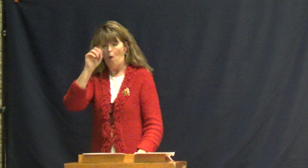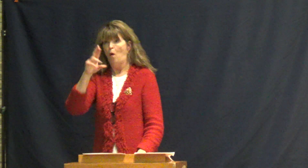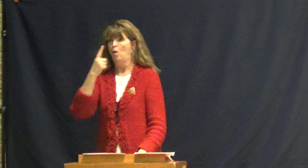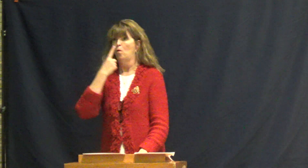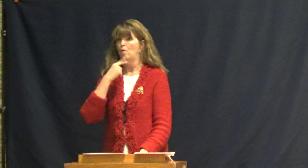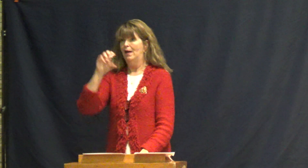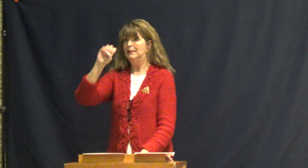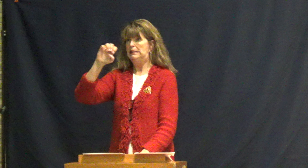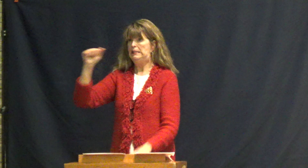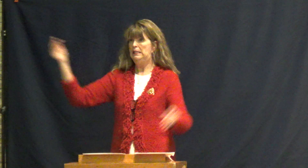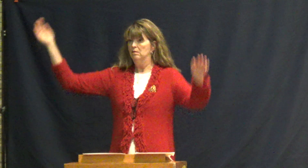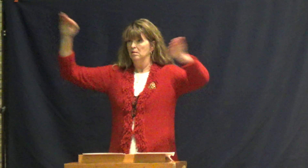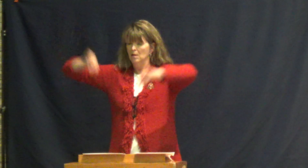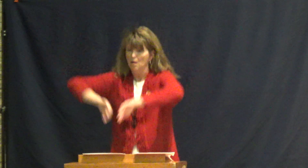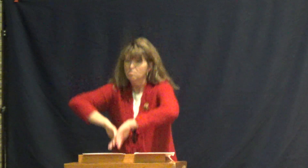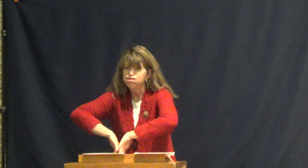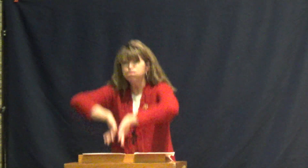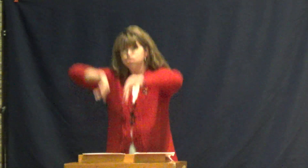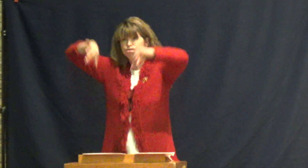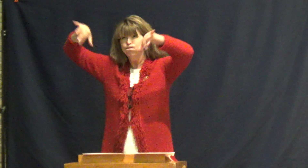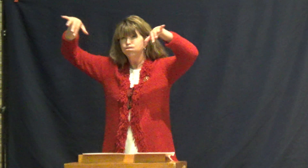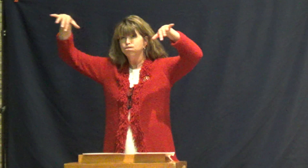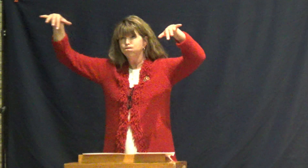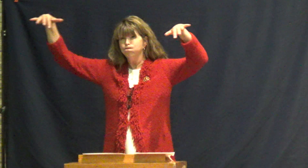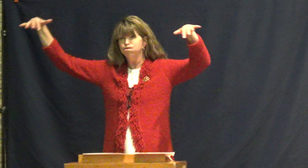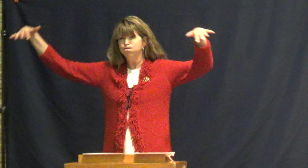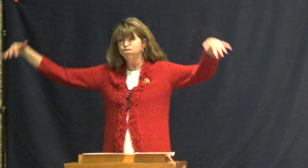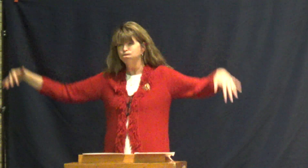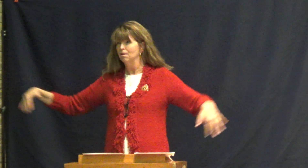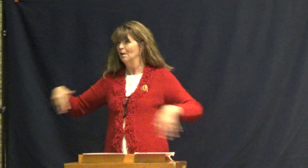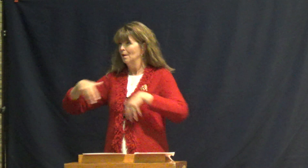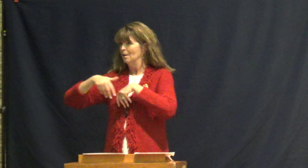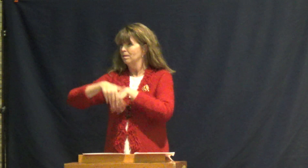water, or the Red Sea parting,